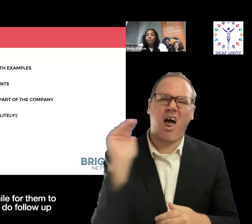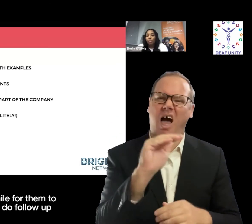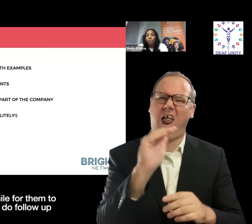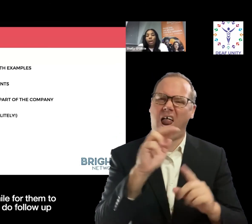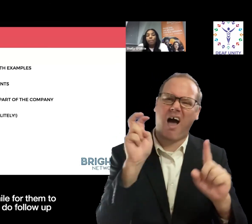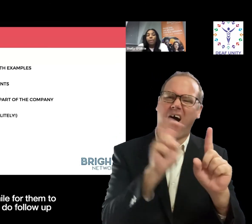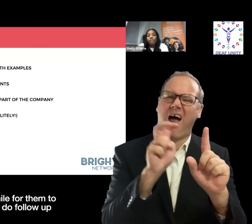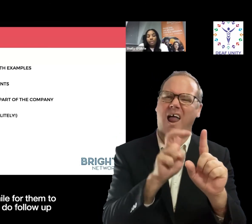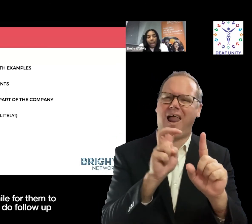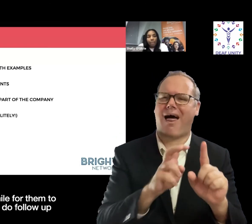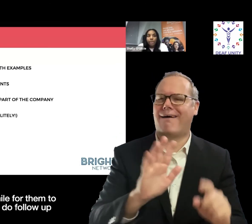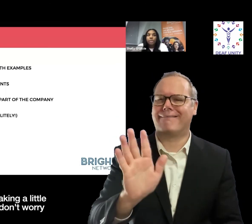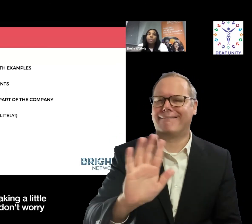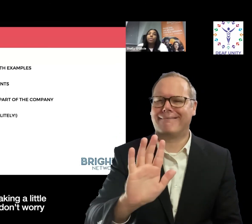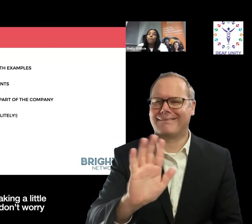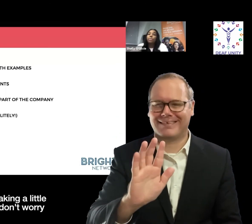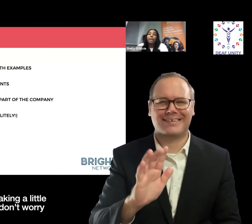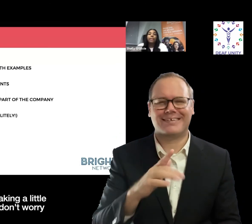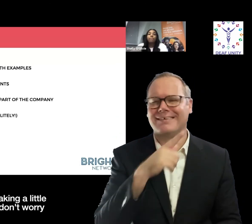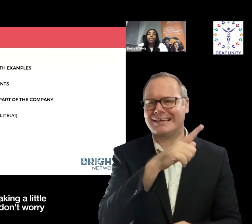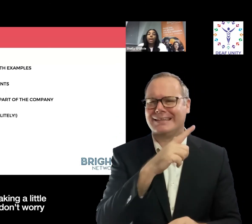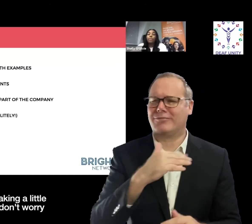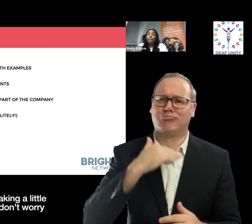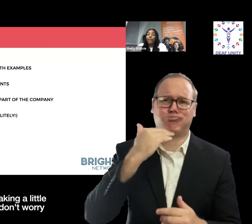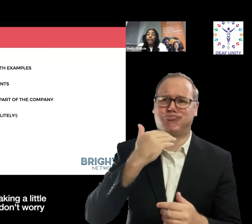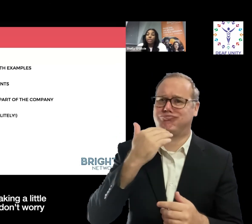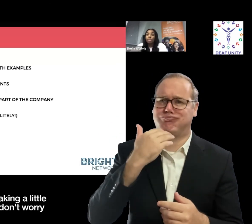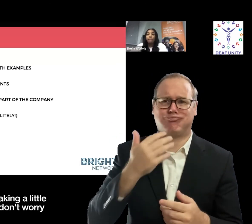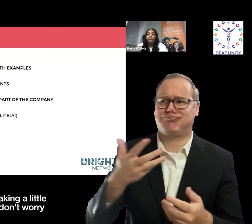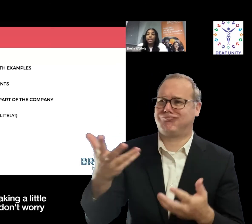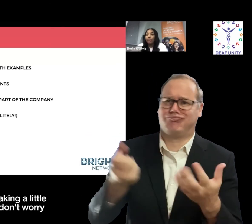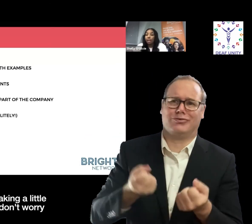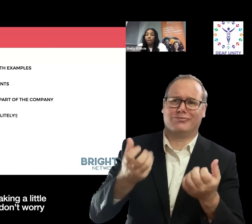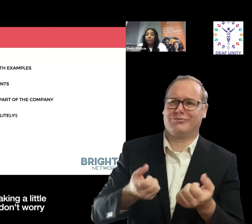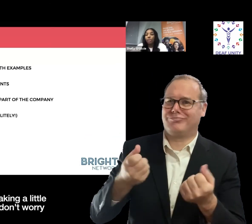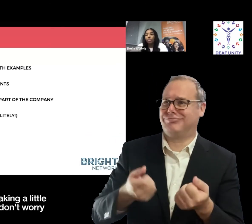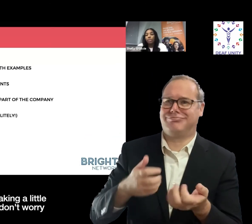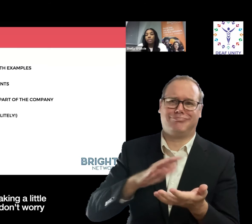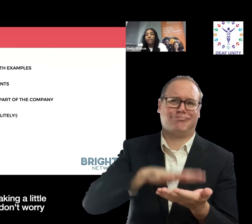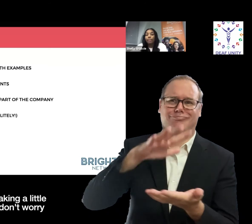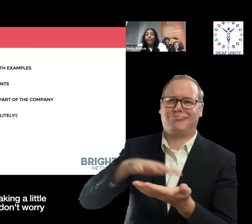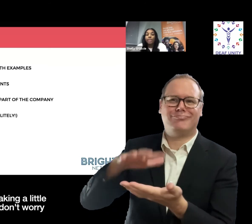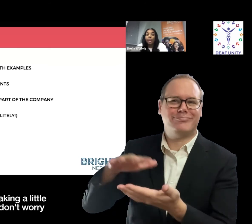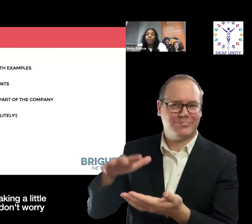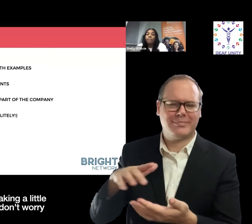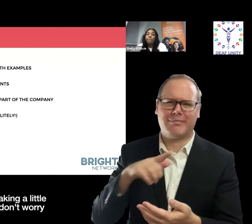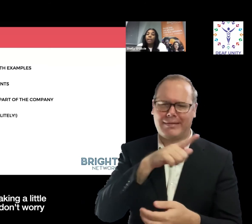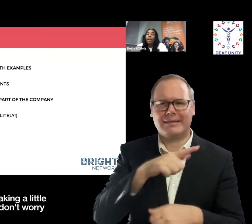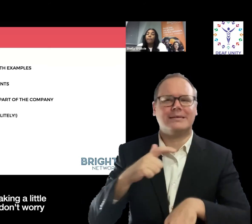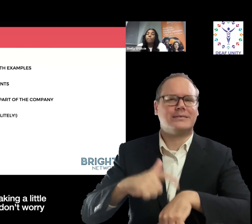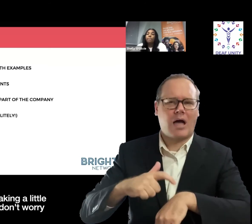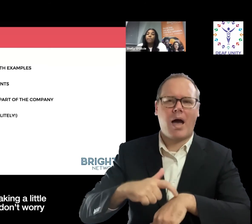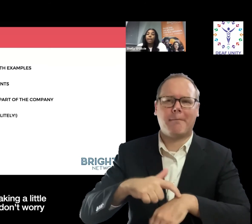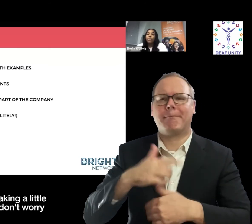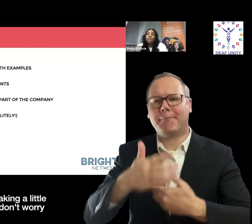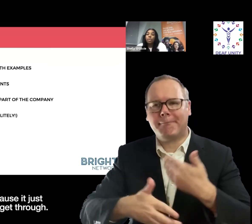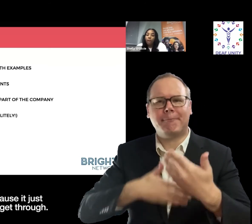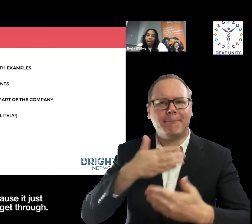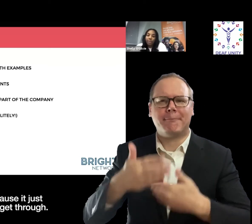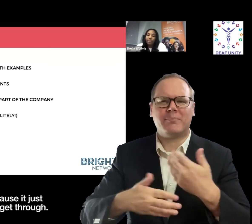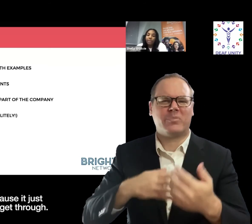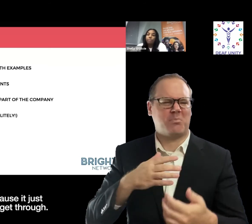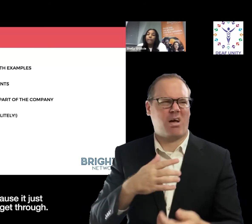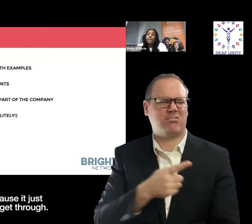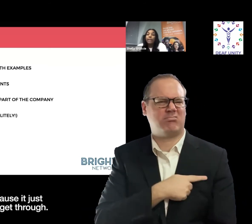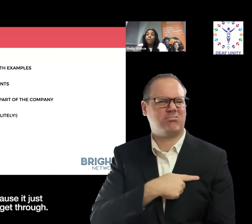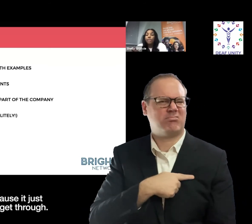get through them all. But absolutely do follow up with applications that maybe are taking a little bit longer for you to get back to you. But don't worry